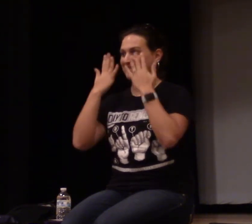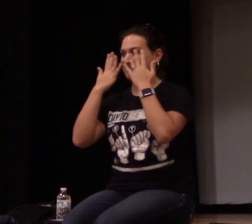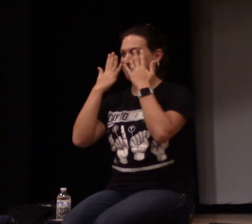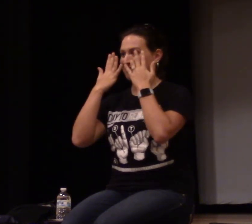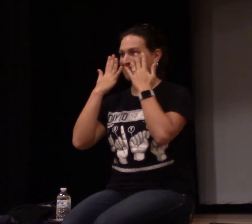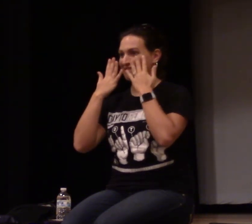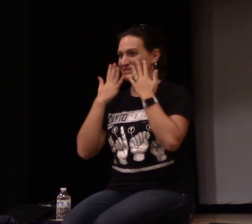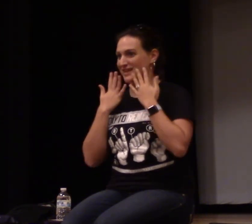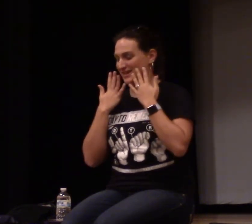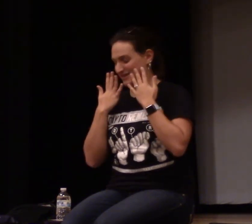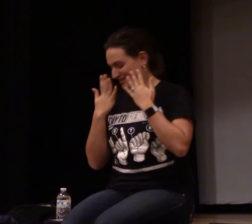Sad.